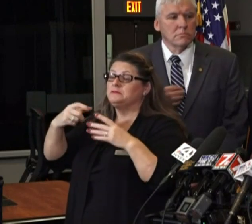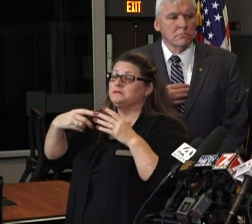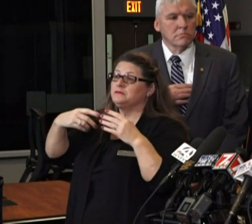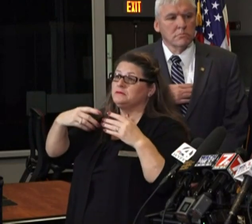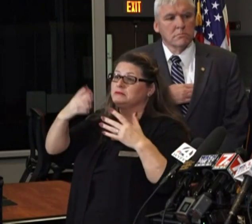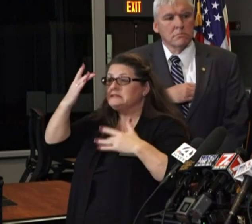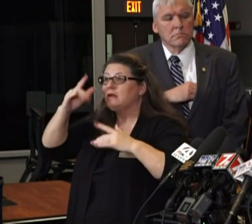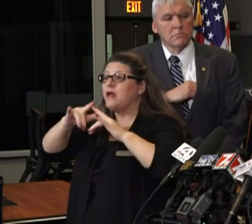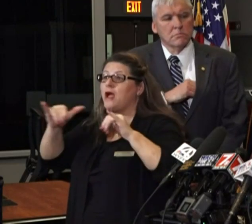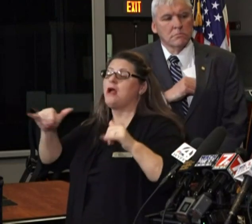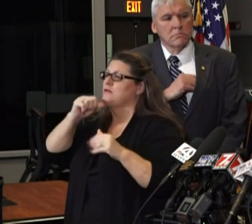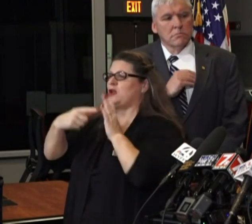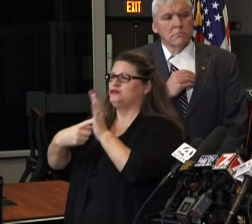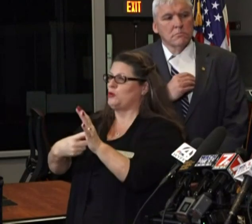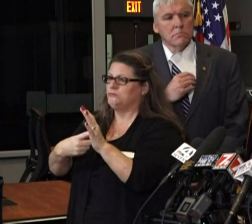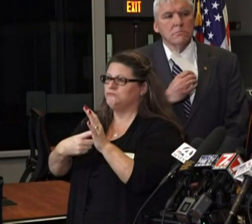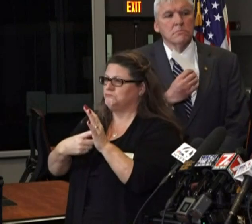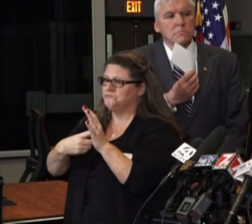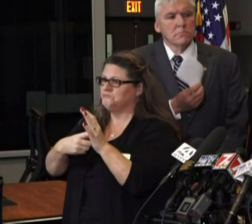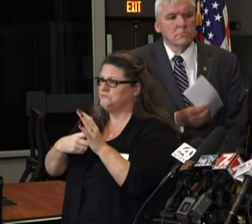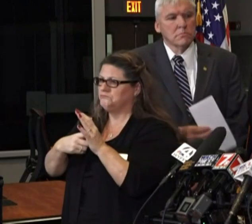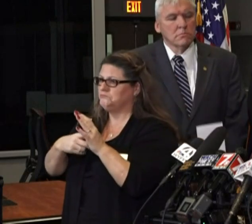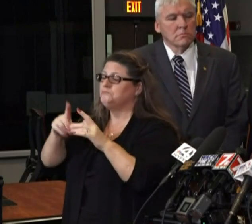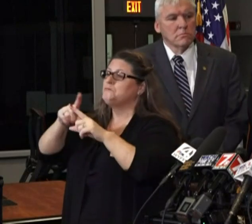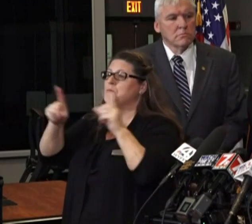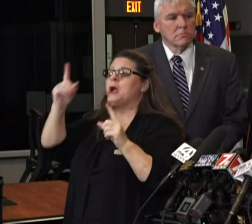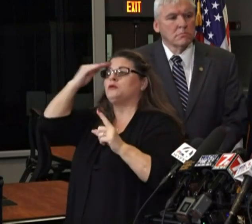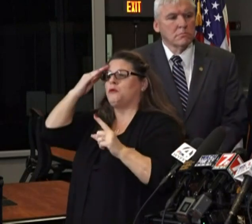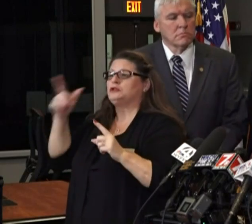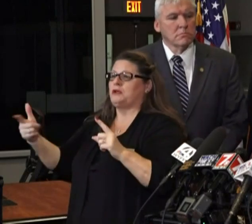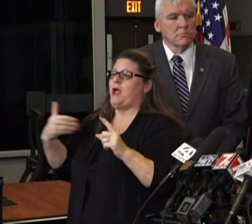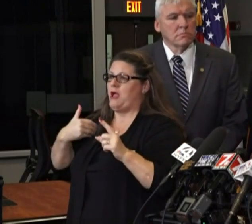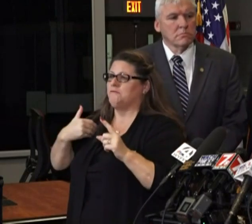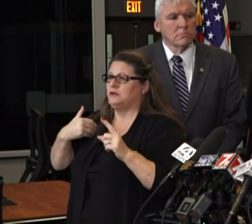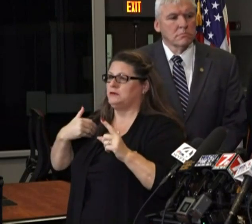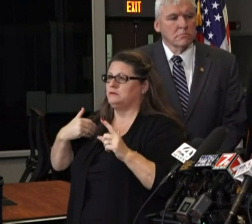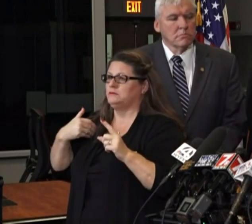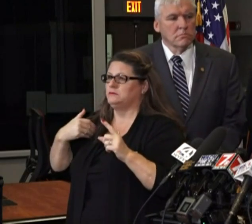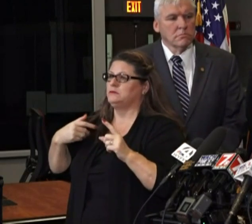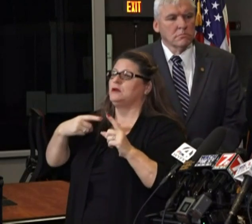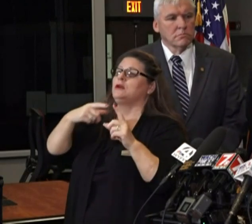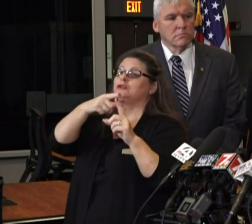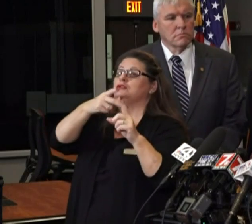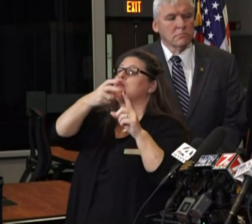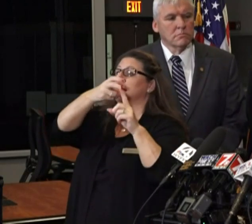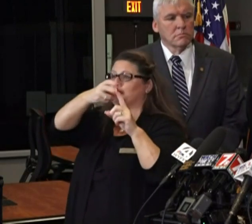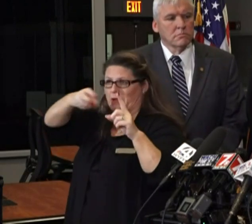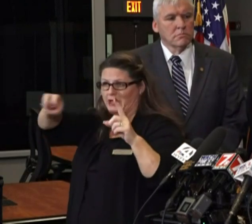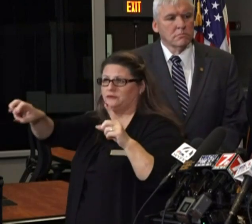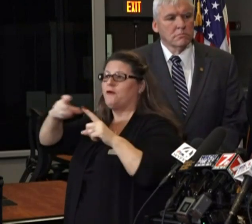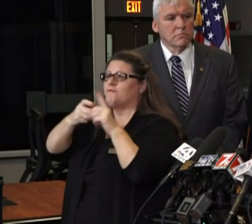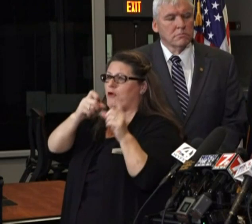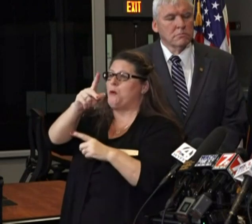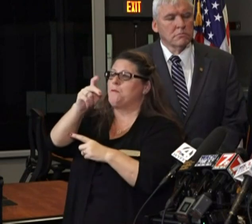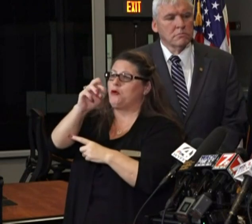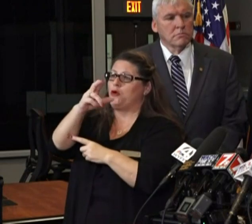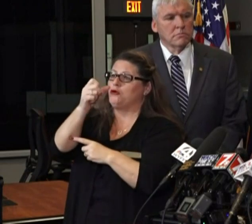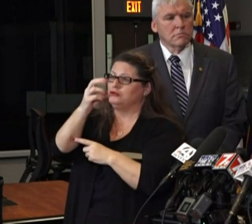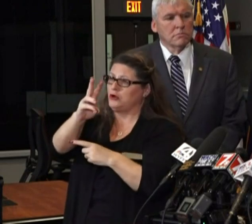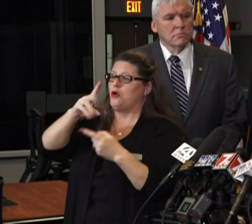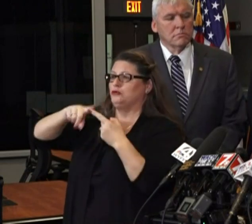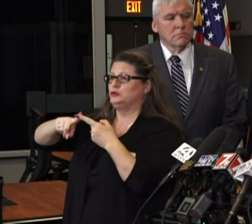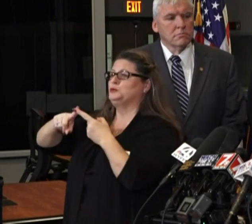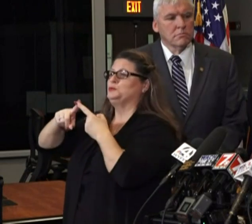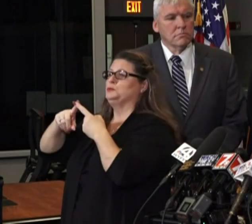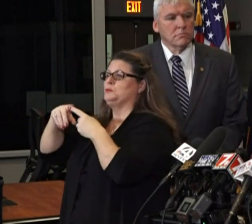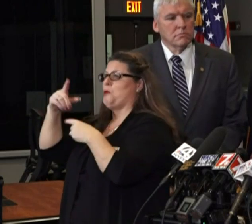was transferred from a hospital in Kershaw County to another hospital in Midlands to provide an appropriate level of care as her